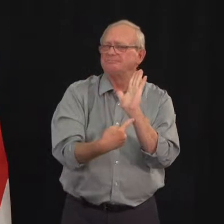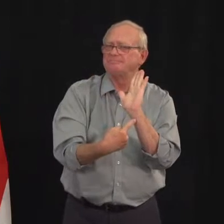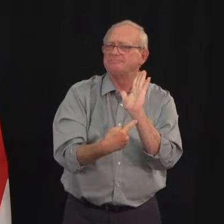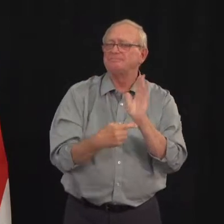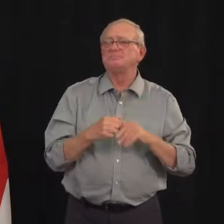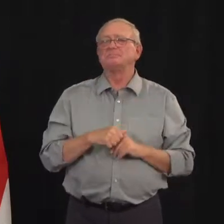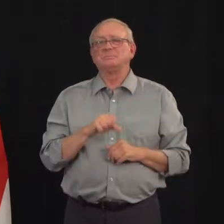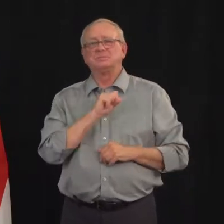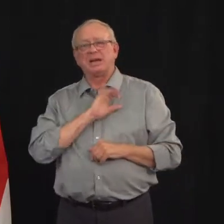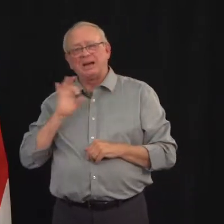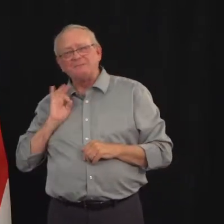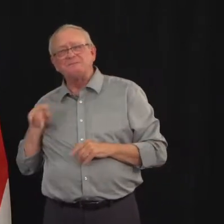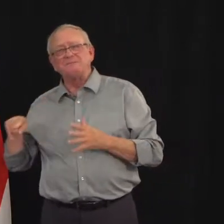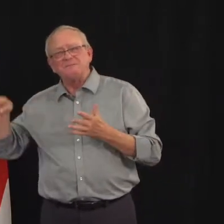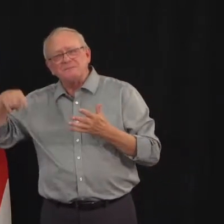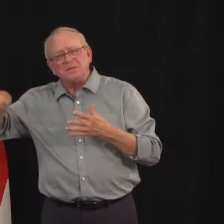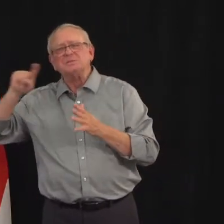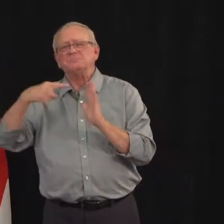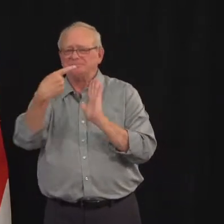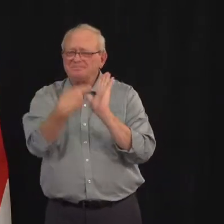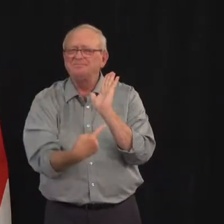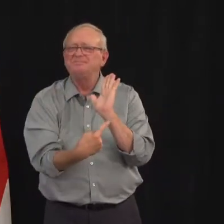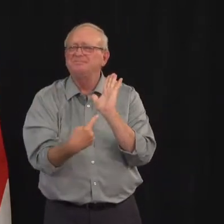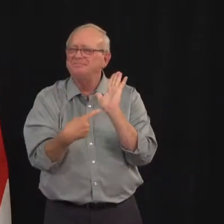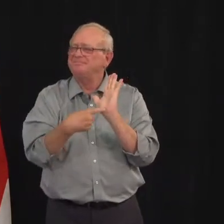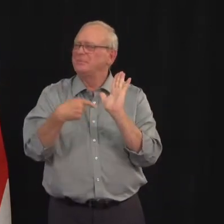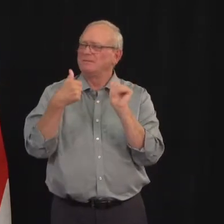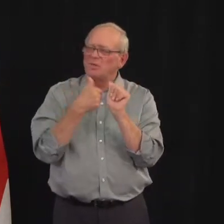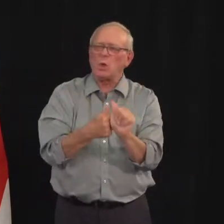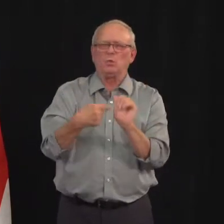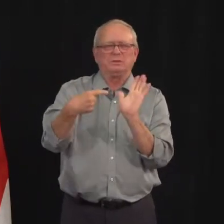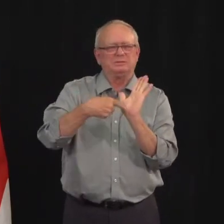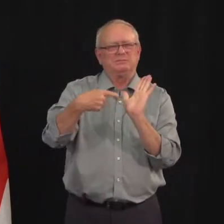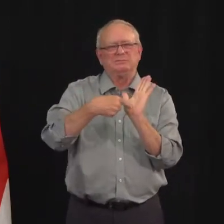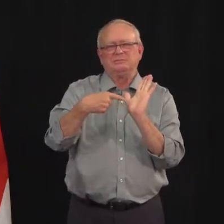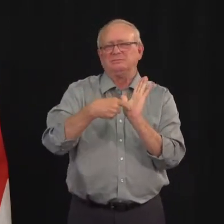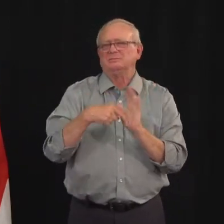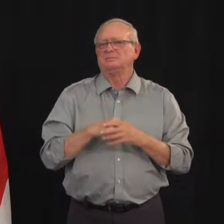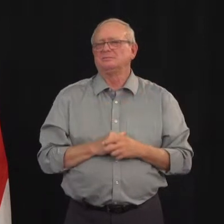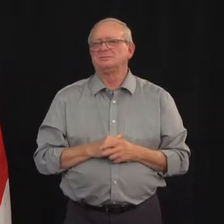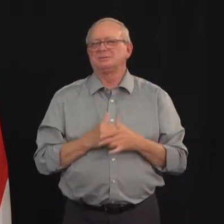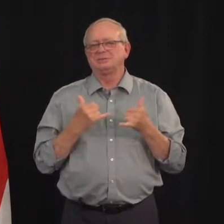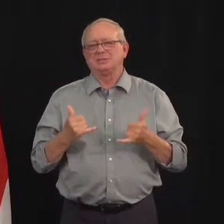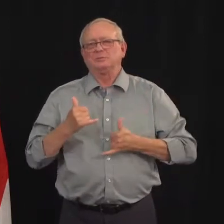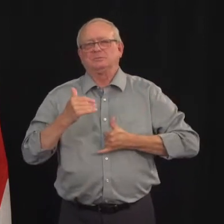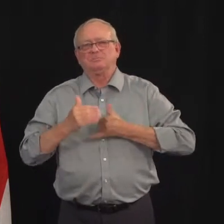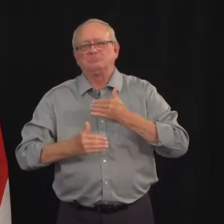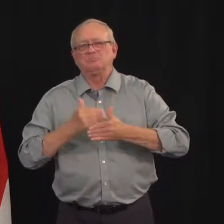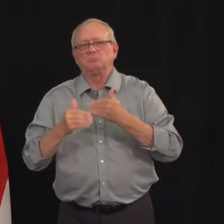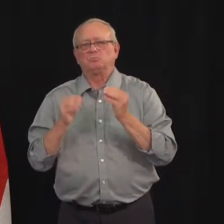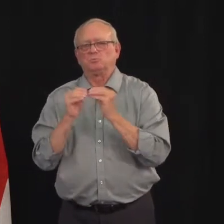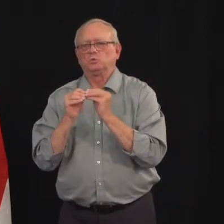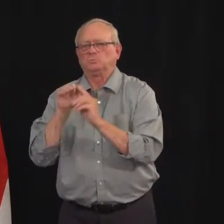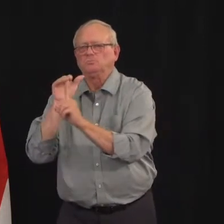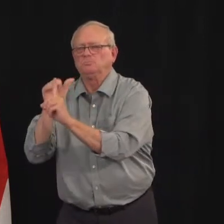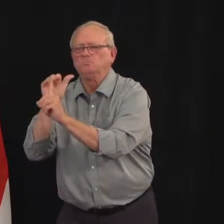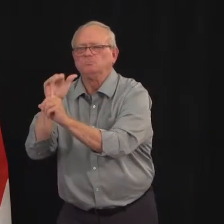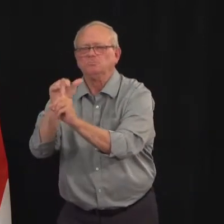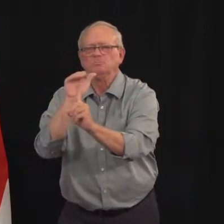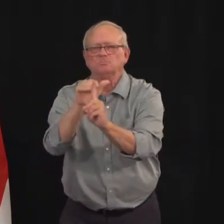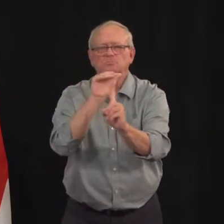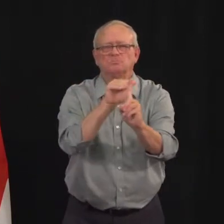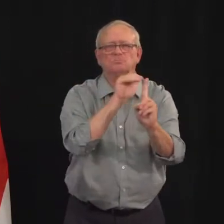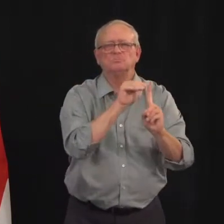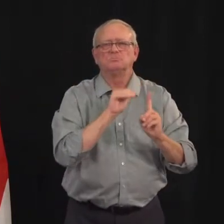to educate and remind business owners and those who operate activities. And if we continue to see spread